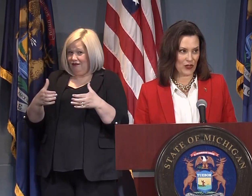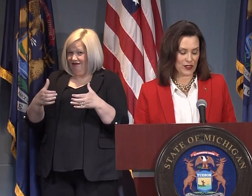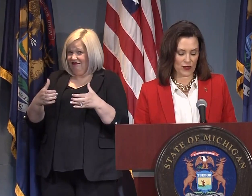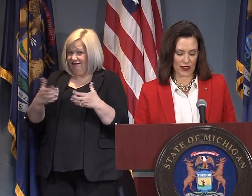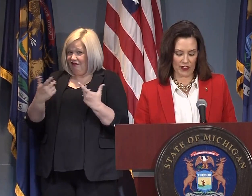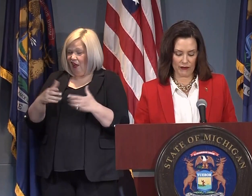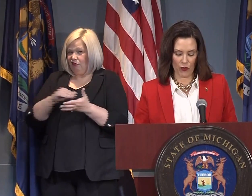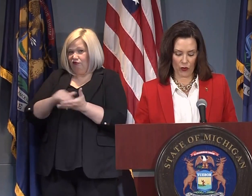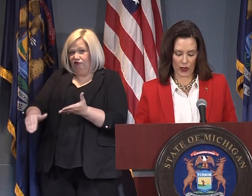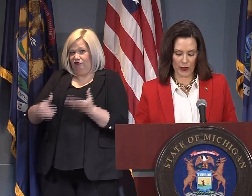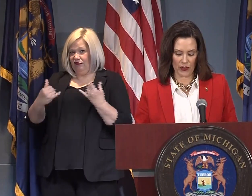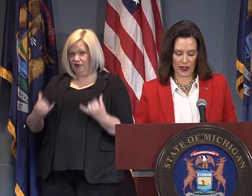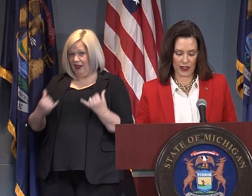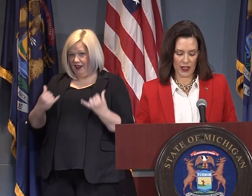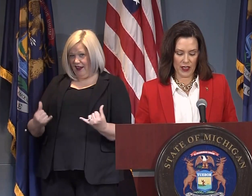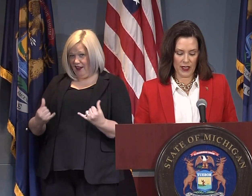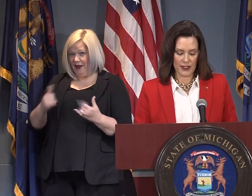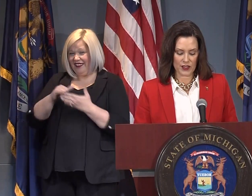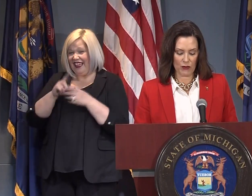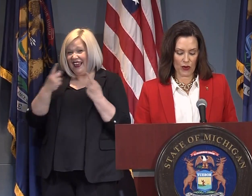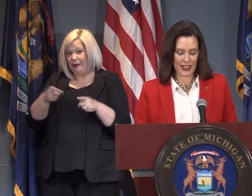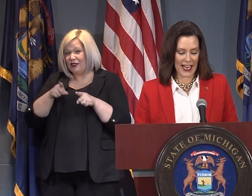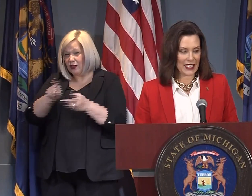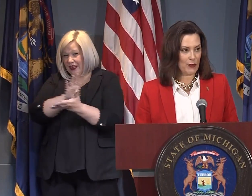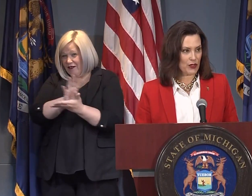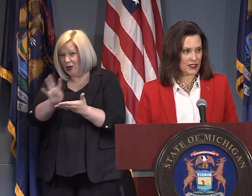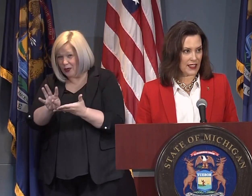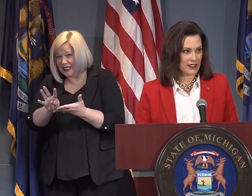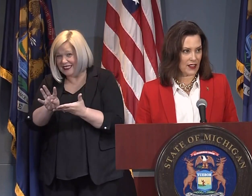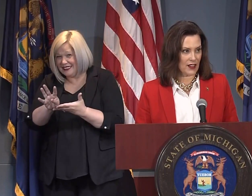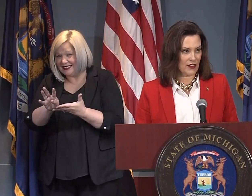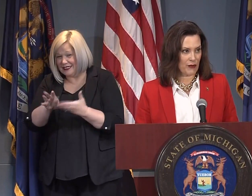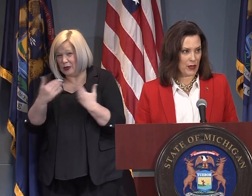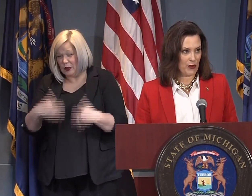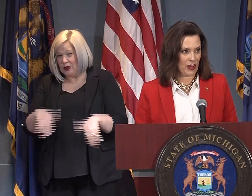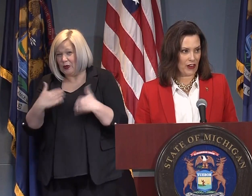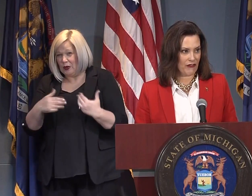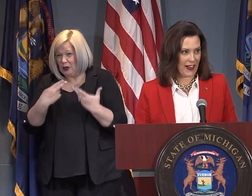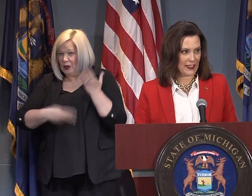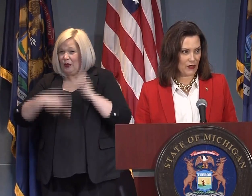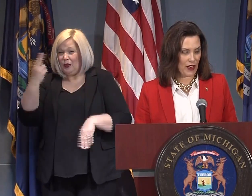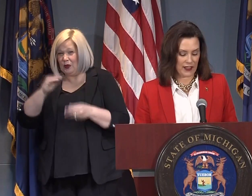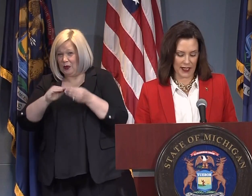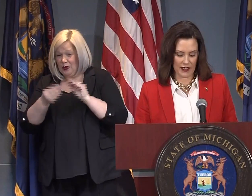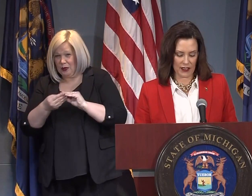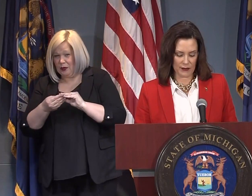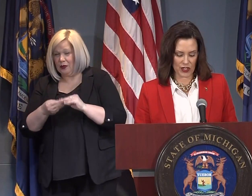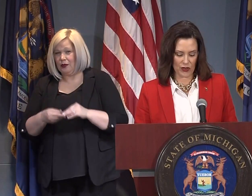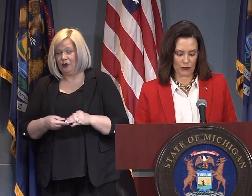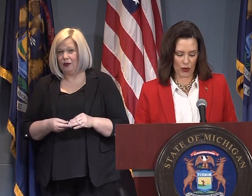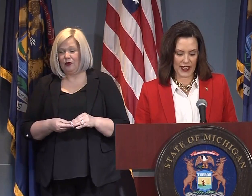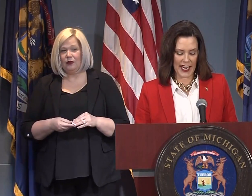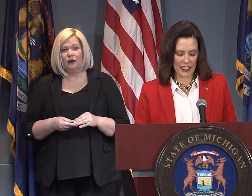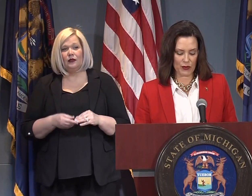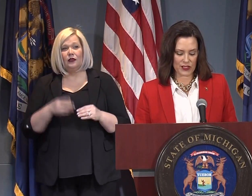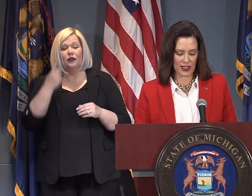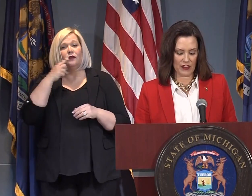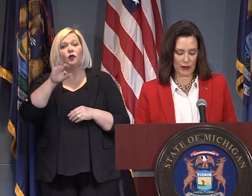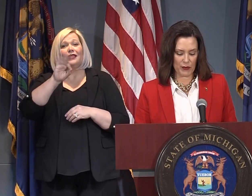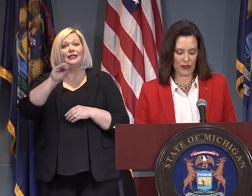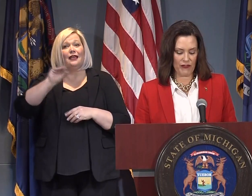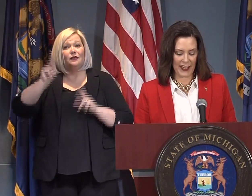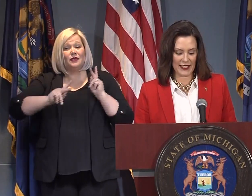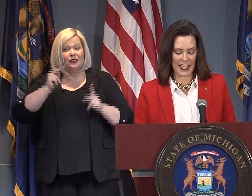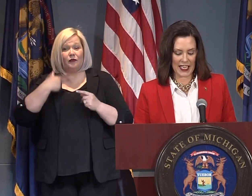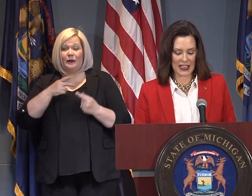5,000% increase over that 4-week period. So more than 90% of people are filing more than 90%